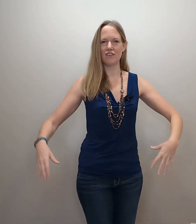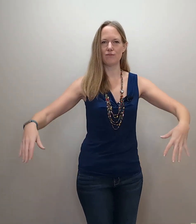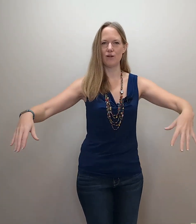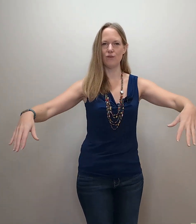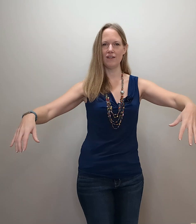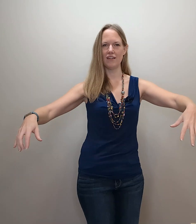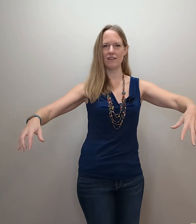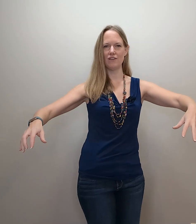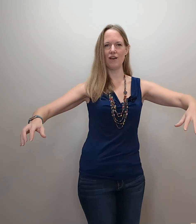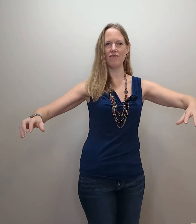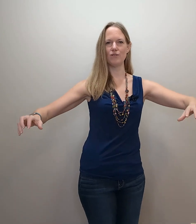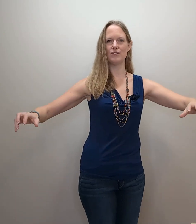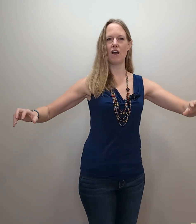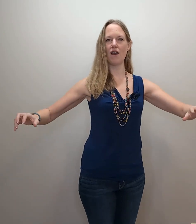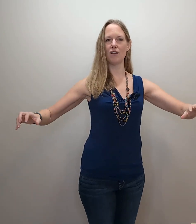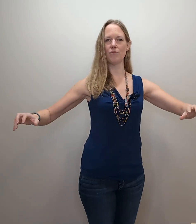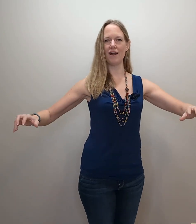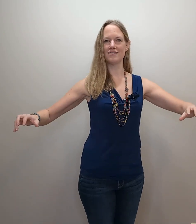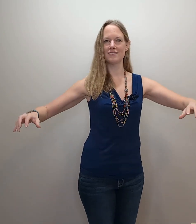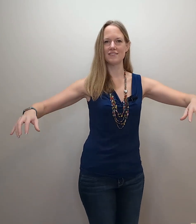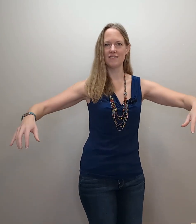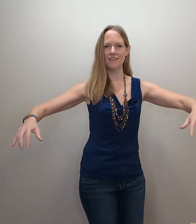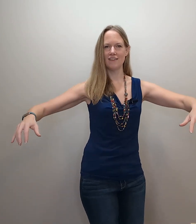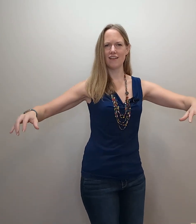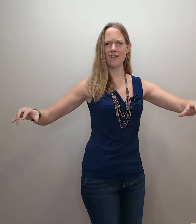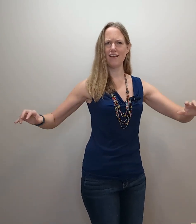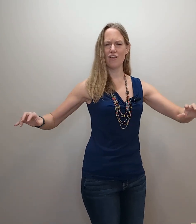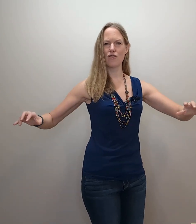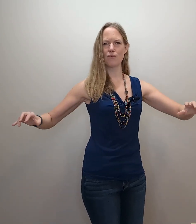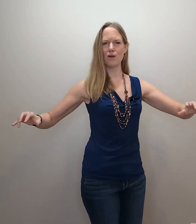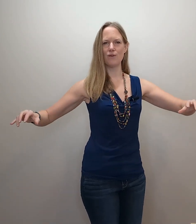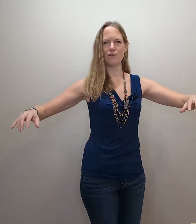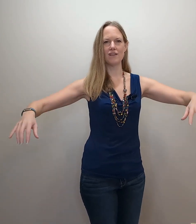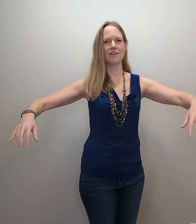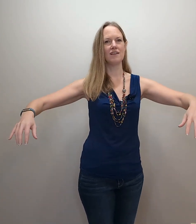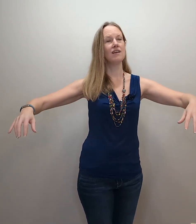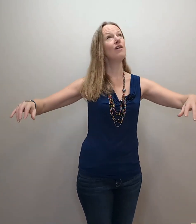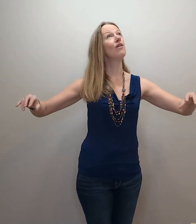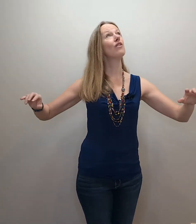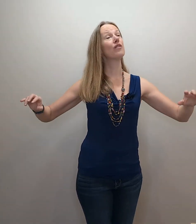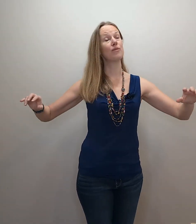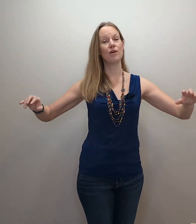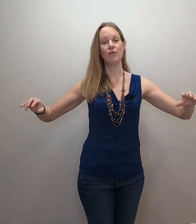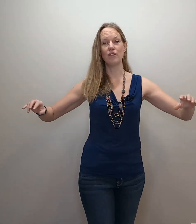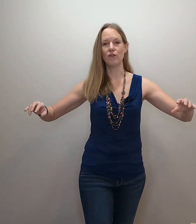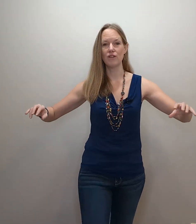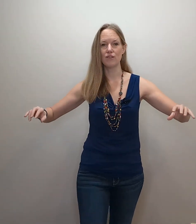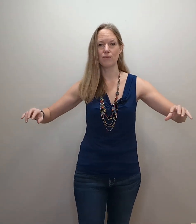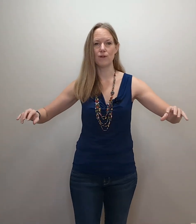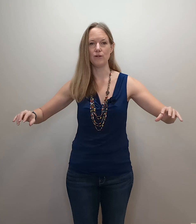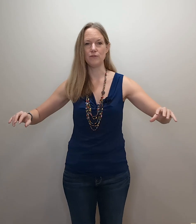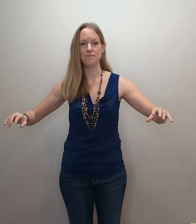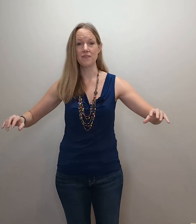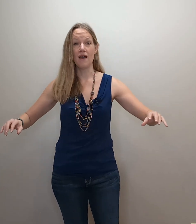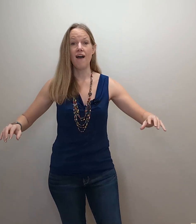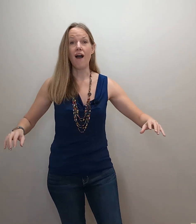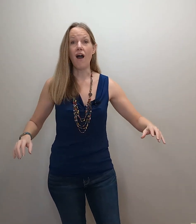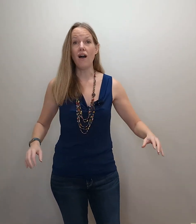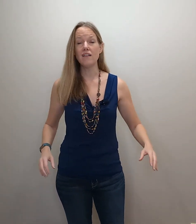a throne and you have those armrests. Okay? Throne, your throne. All